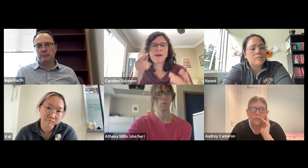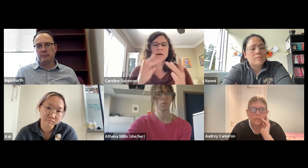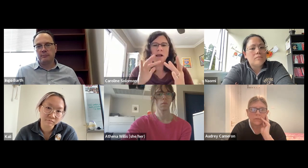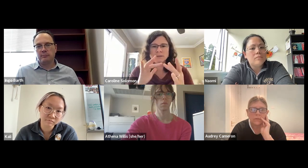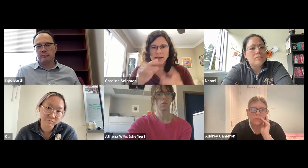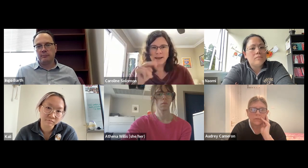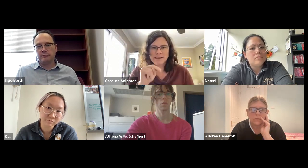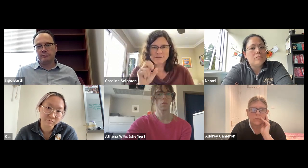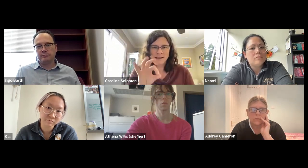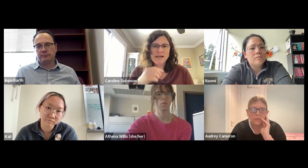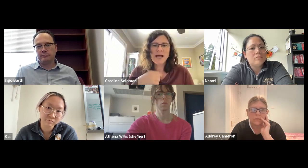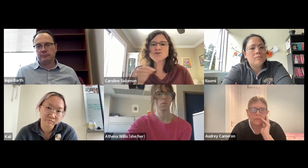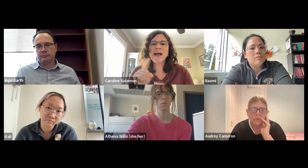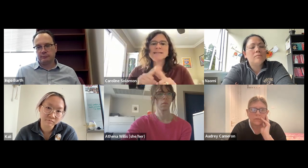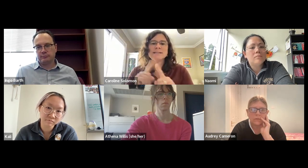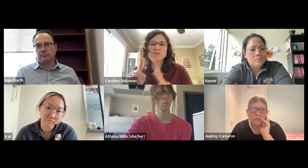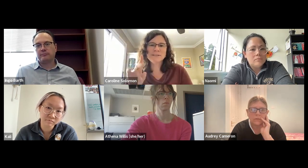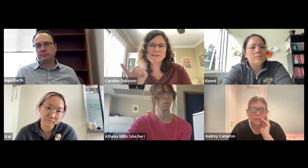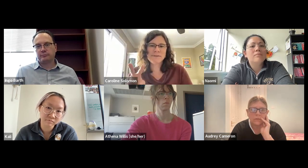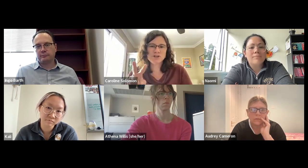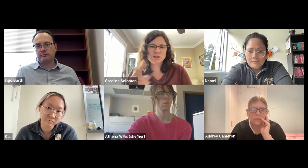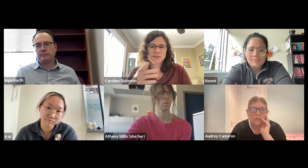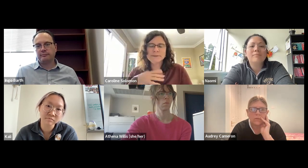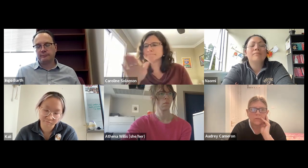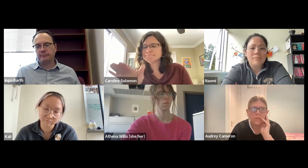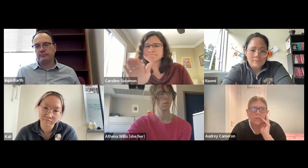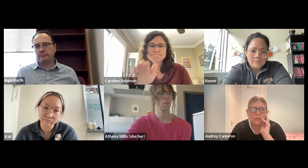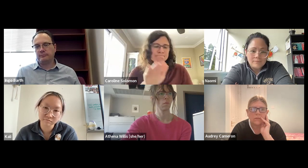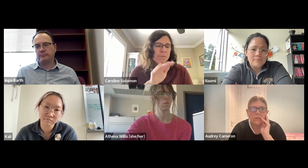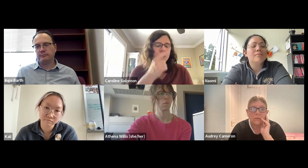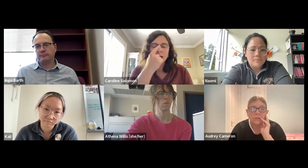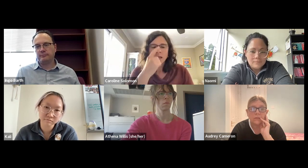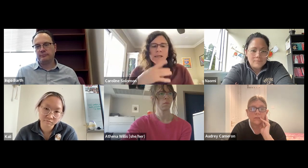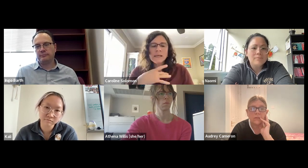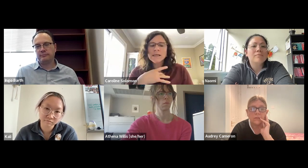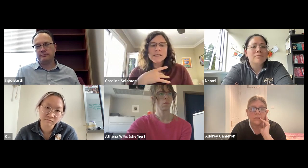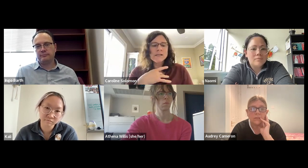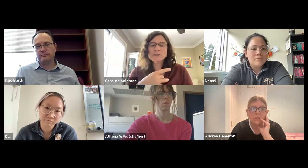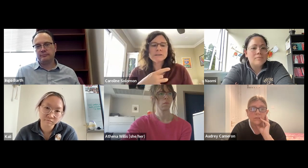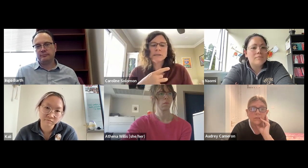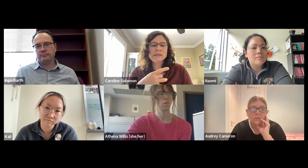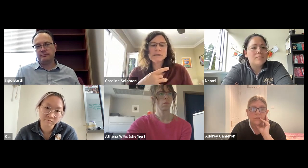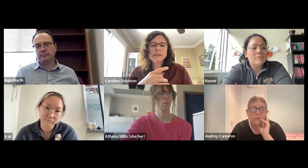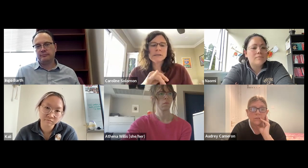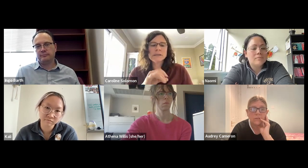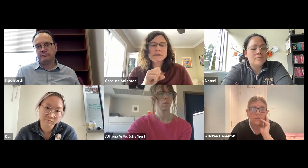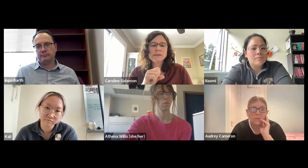interesting because I was just reaching out to NSF, the different divisions within NSF. And